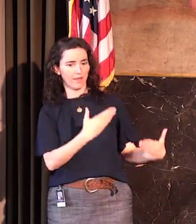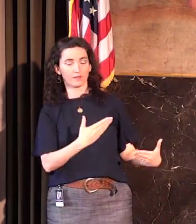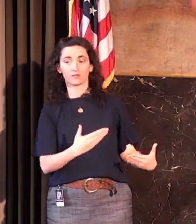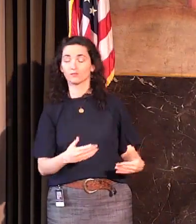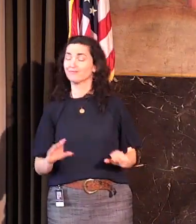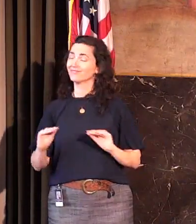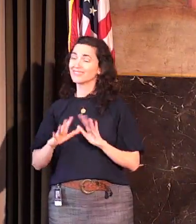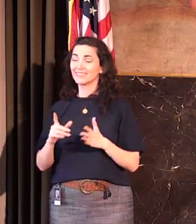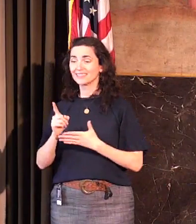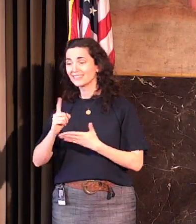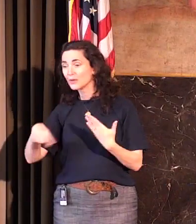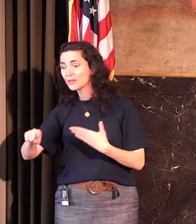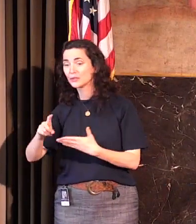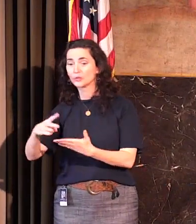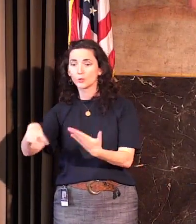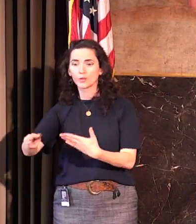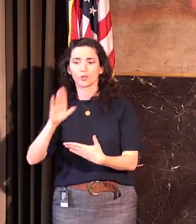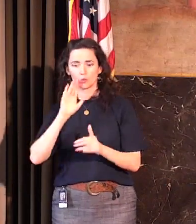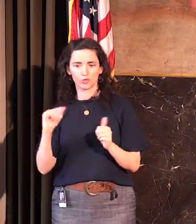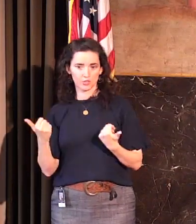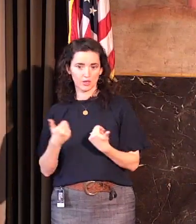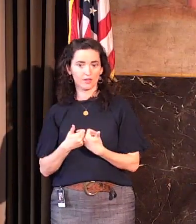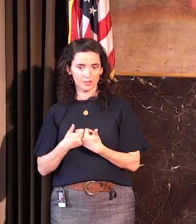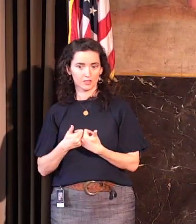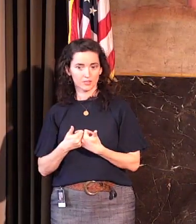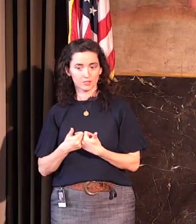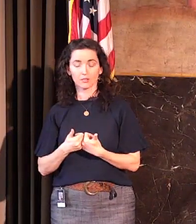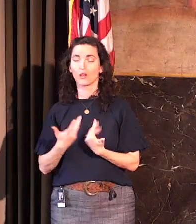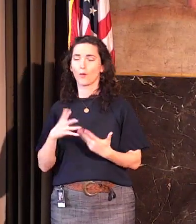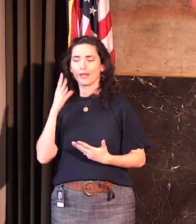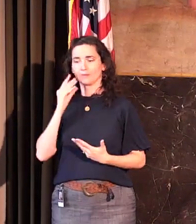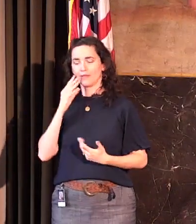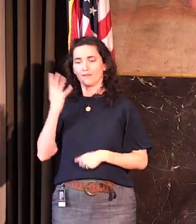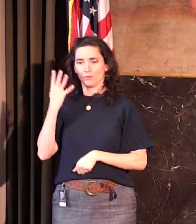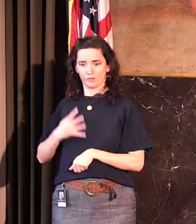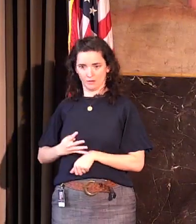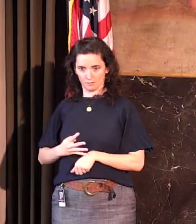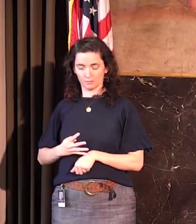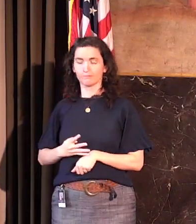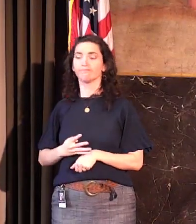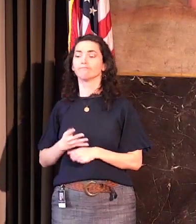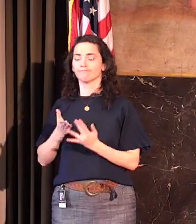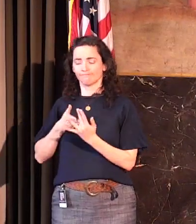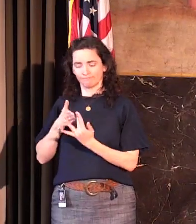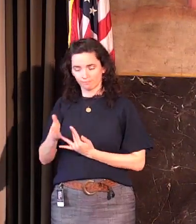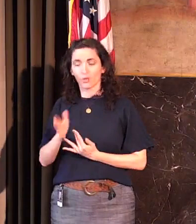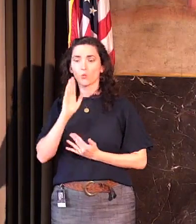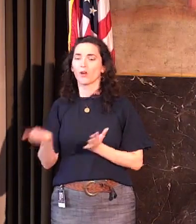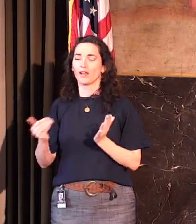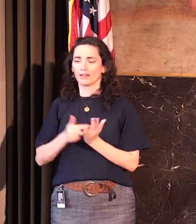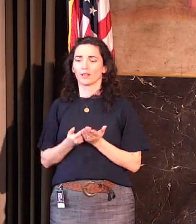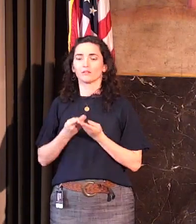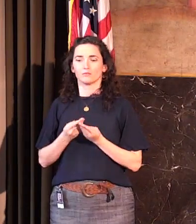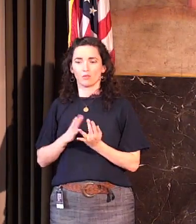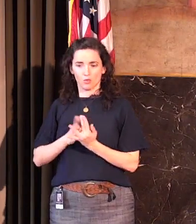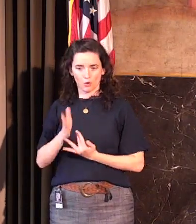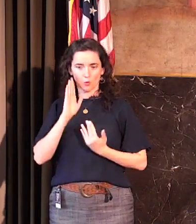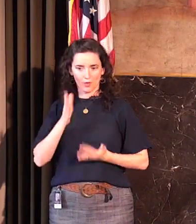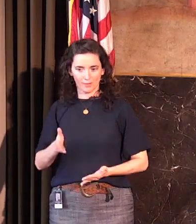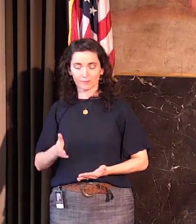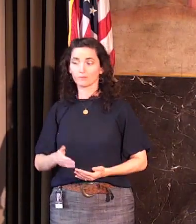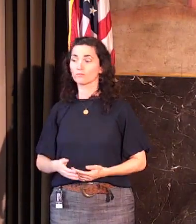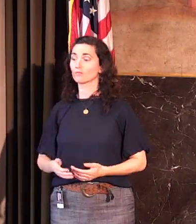weeks are going to be challenging for us. We've been here 4 times before. We got through it then, and we'll get through it this time as well. I'm happy to